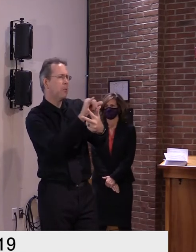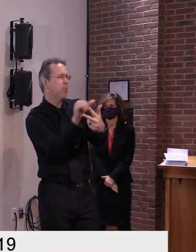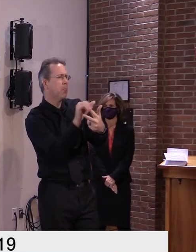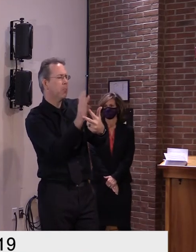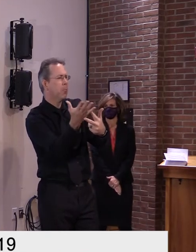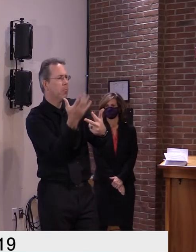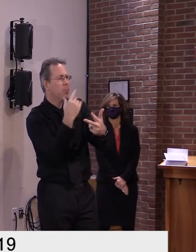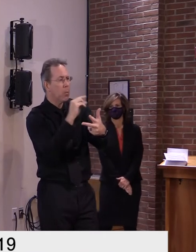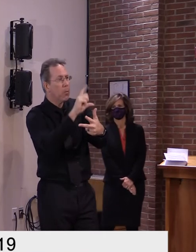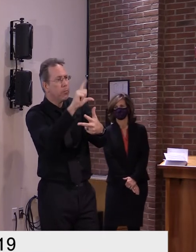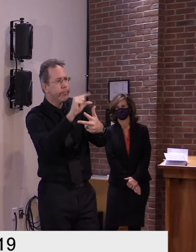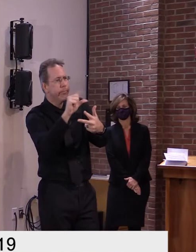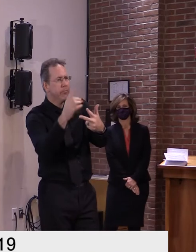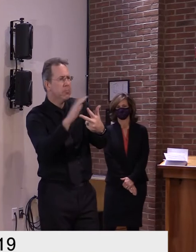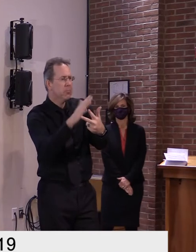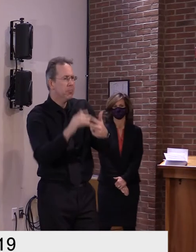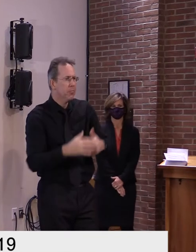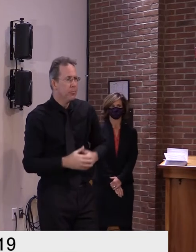Okay, thank you.